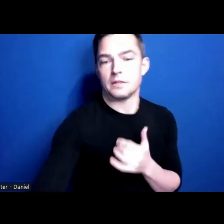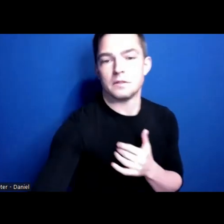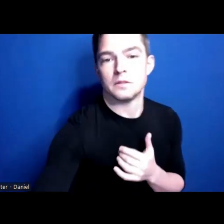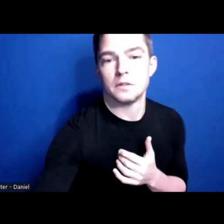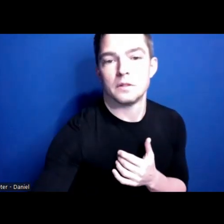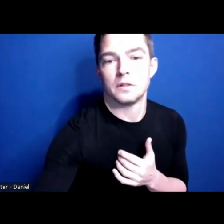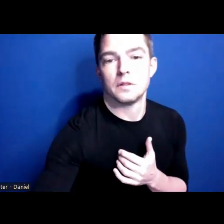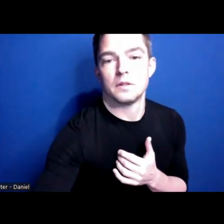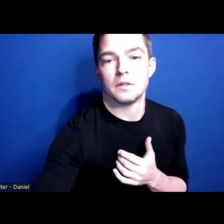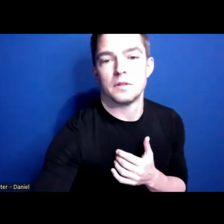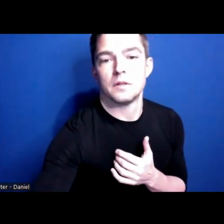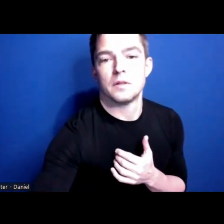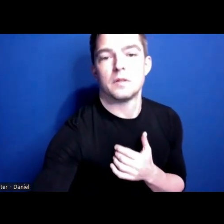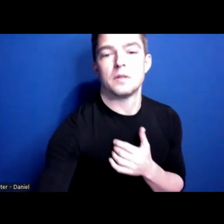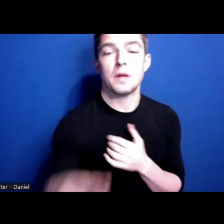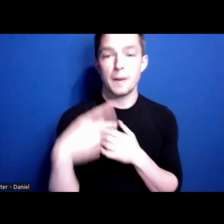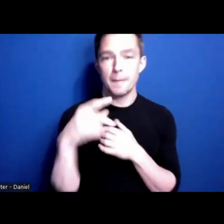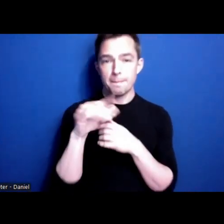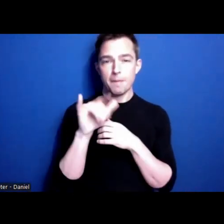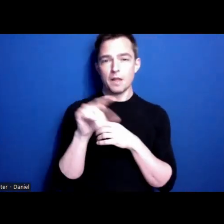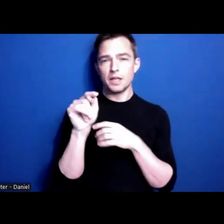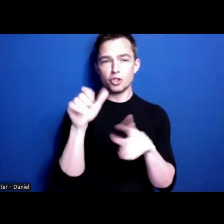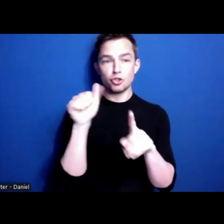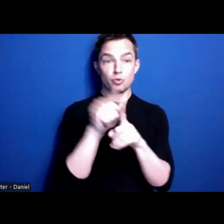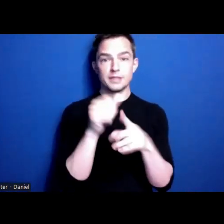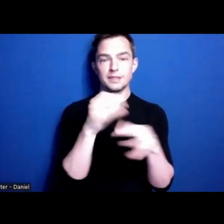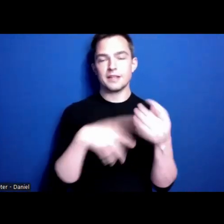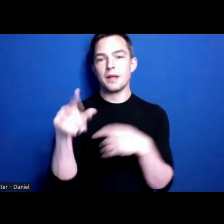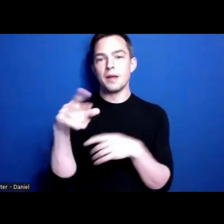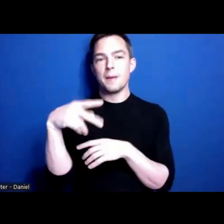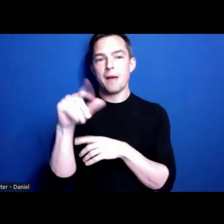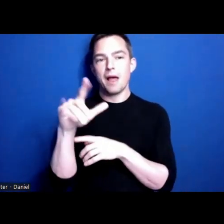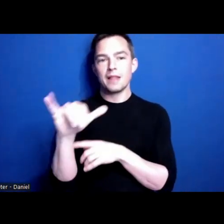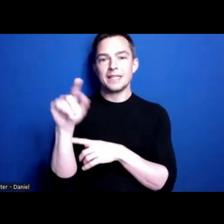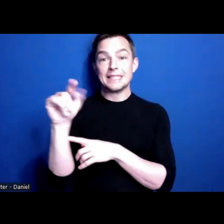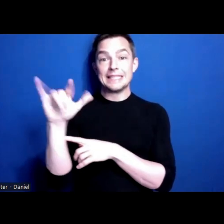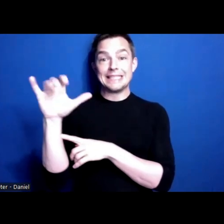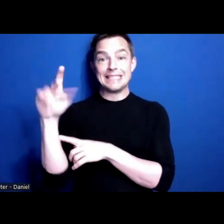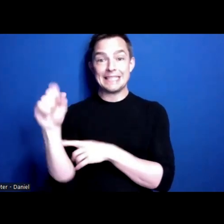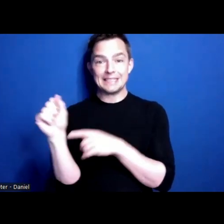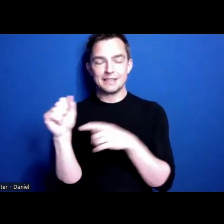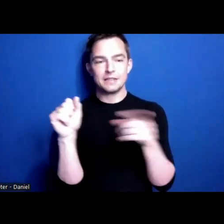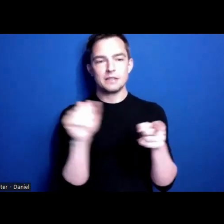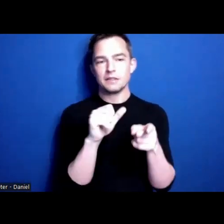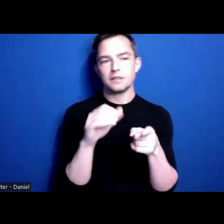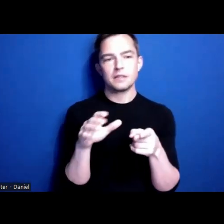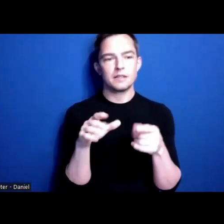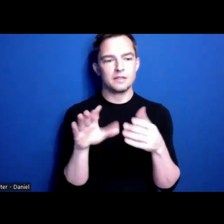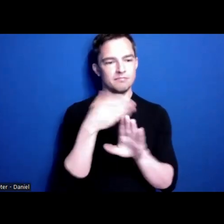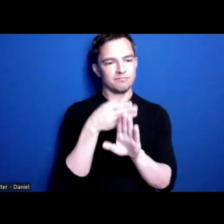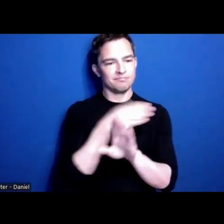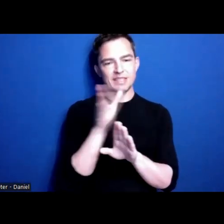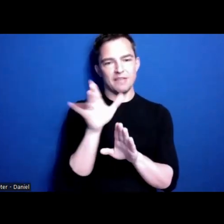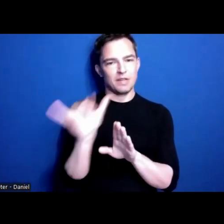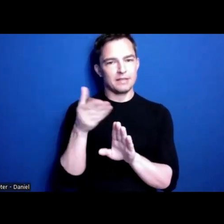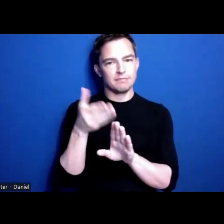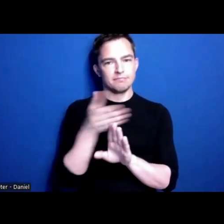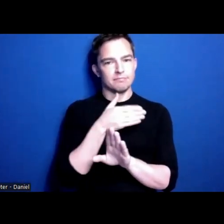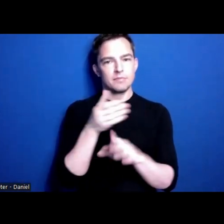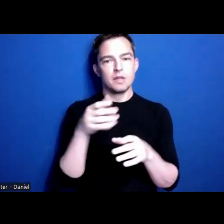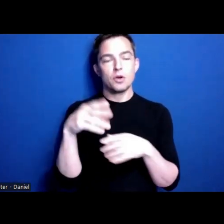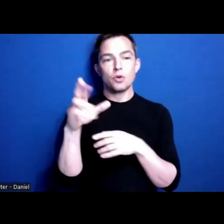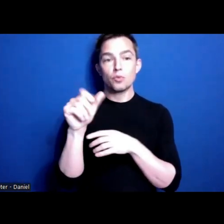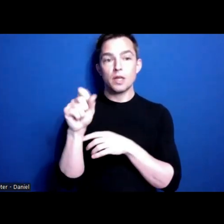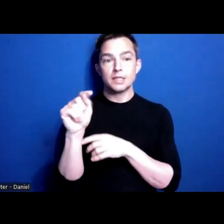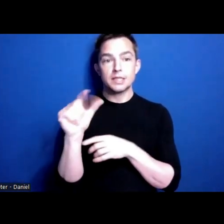of politics, because the formal political realm is never anything otherwise. Rasta say beat